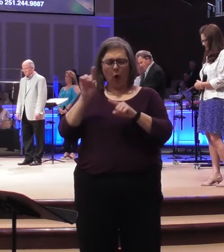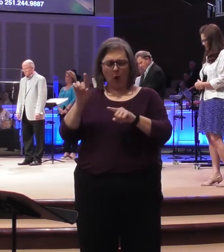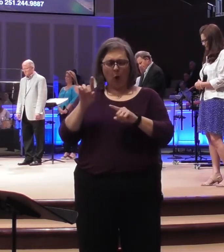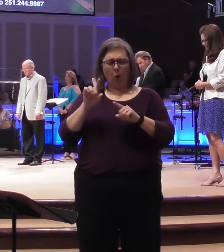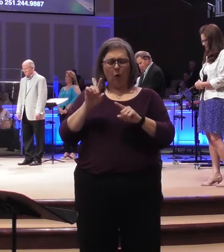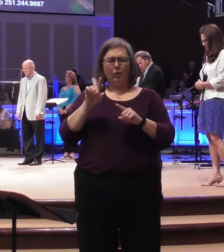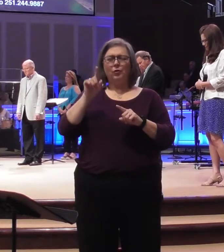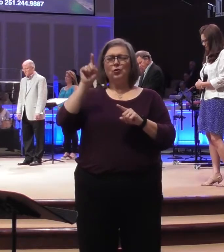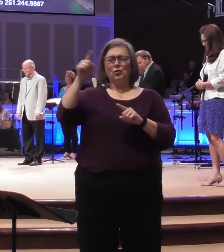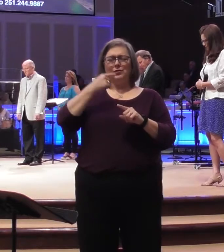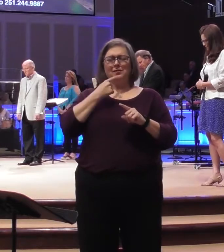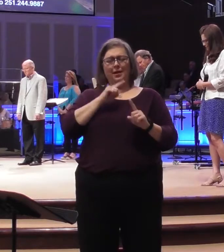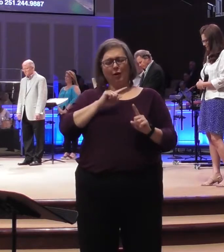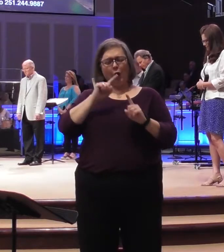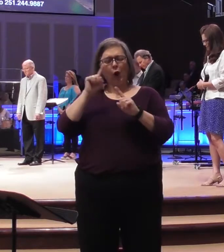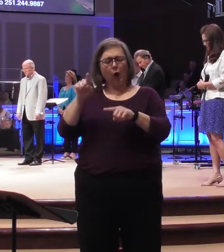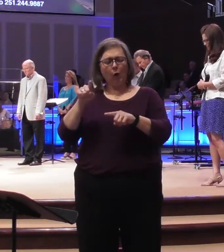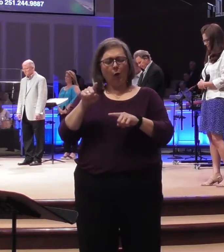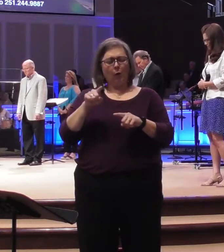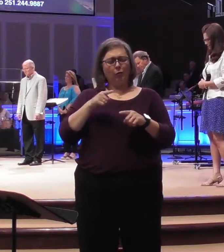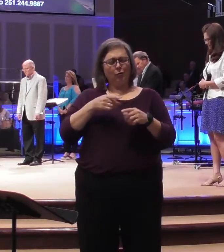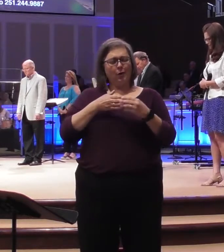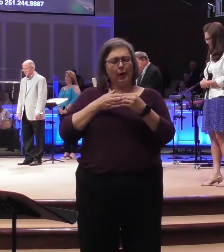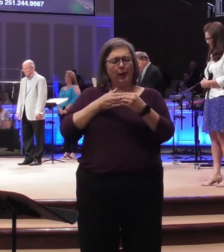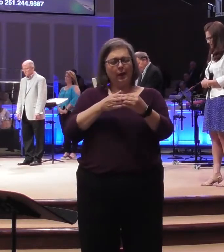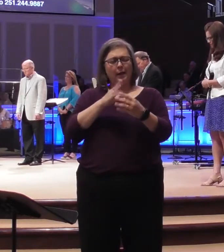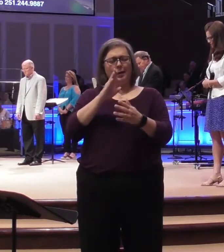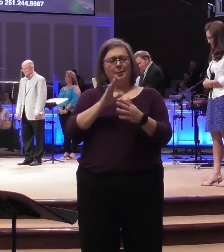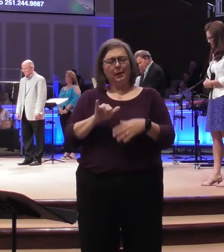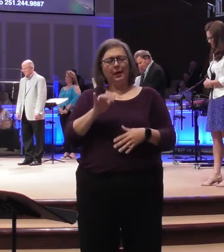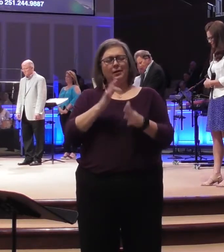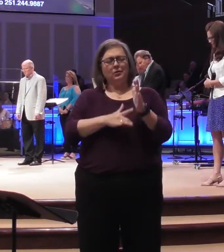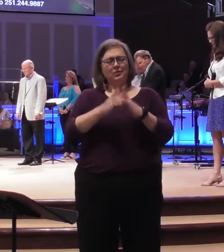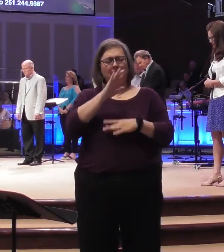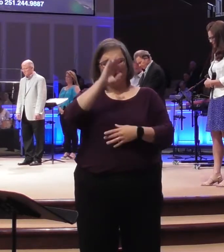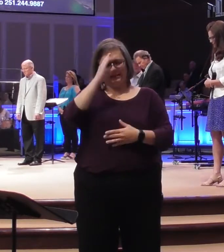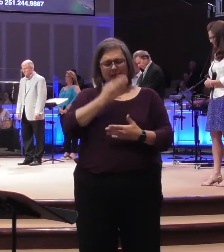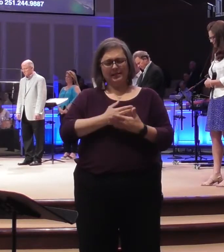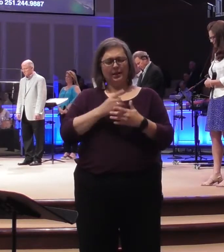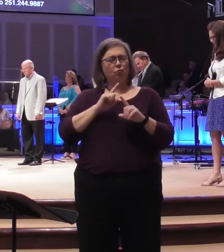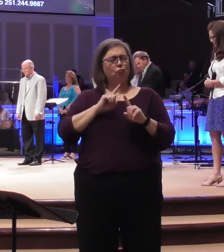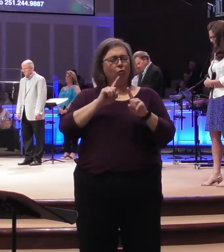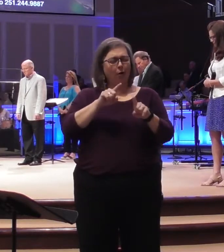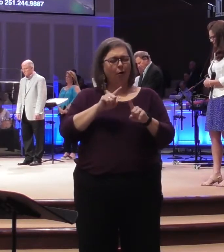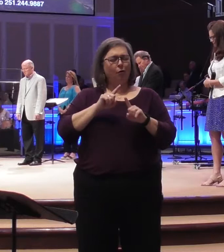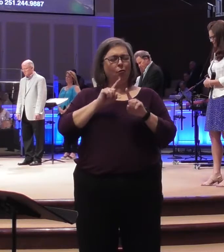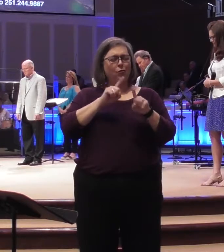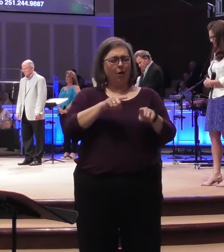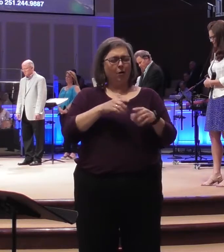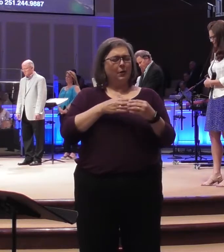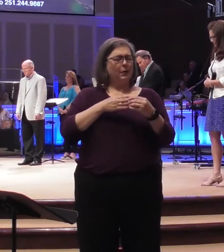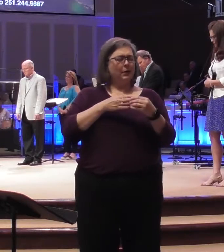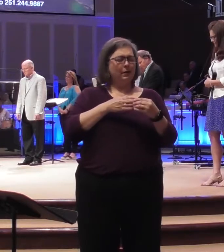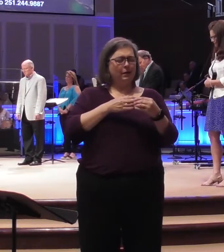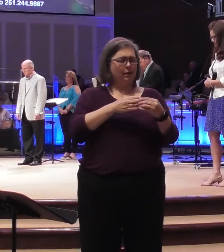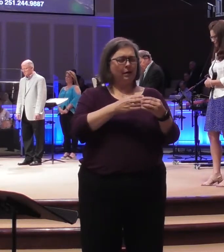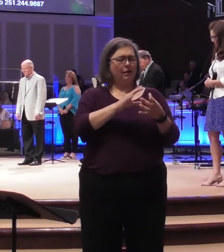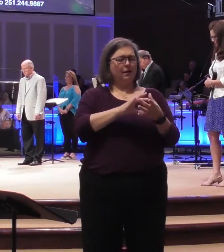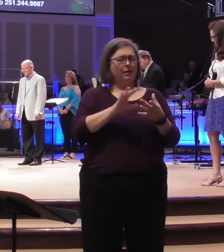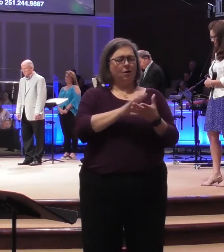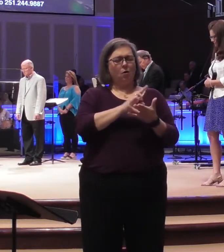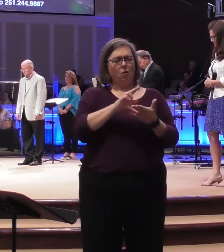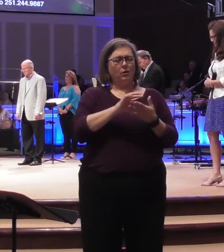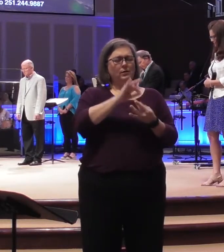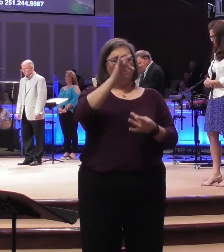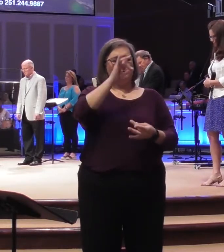when you are led by Jesus the Son. And go where you are led by the Holy Spirit. And